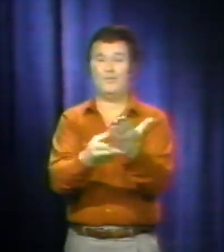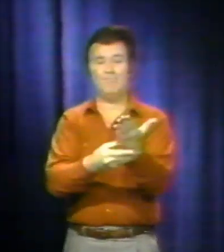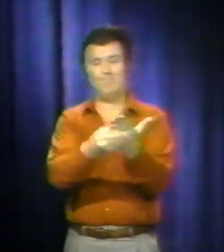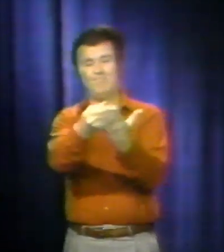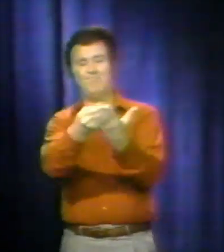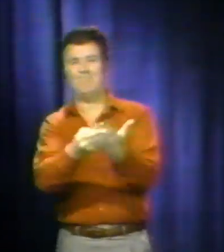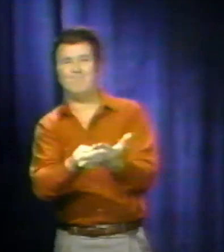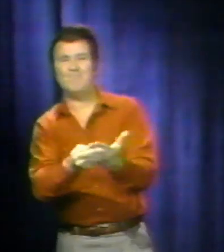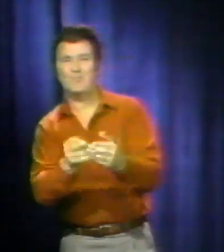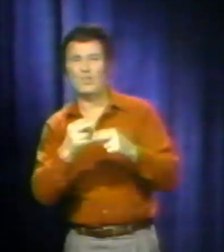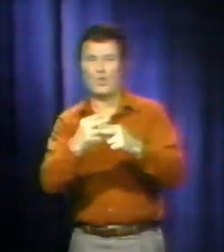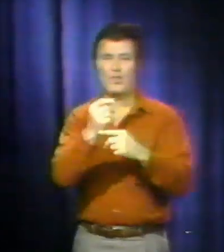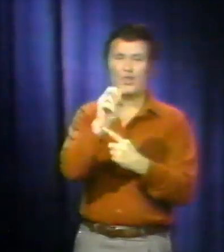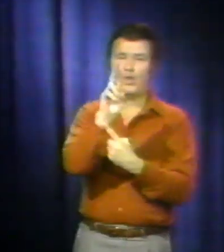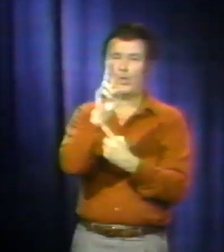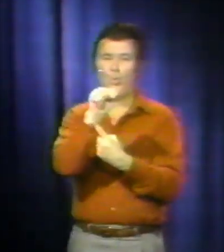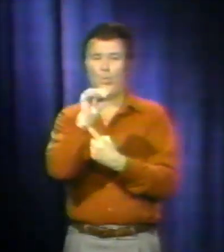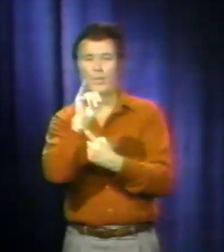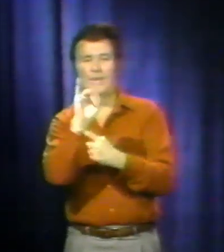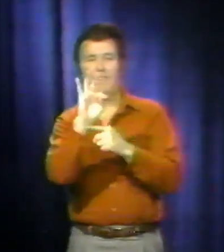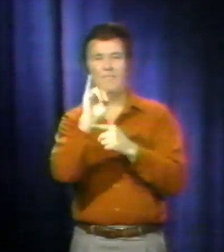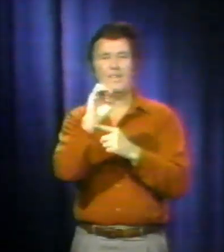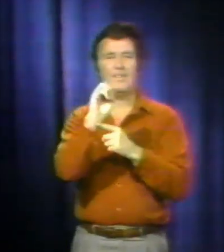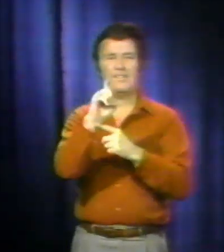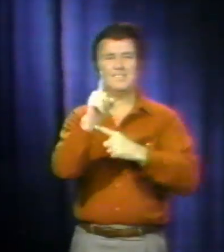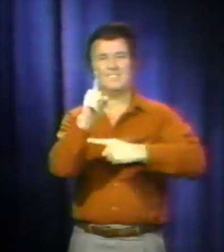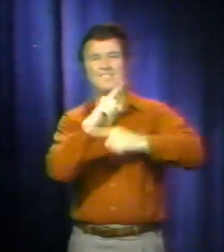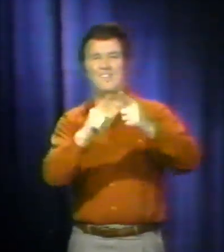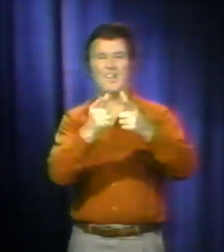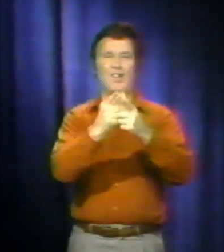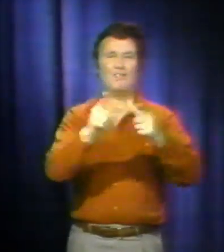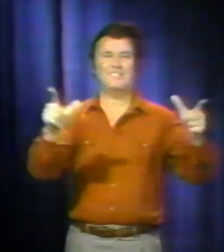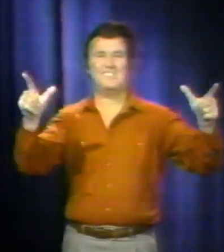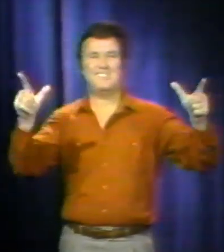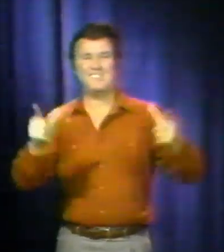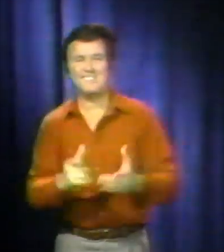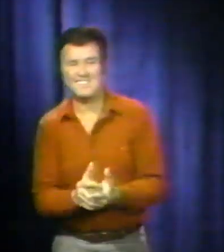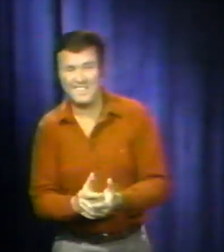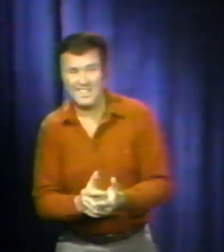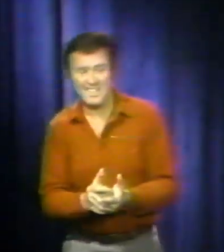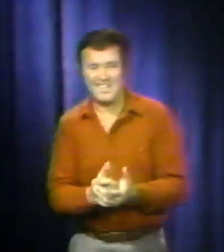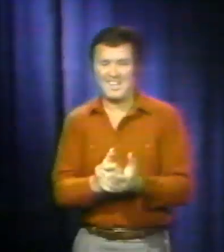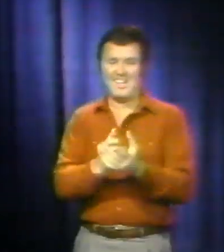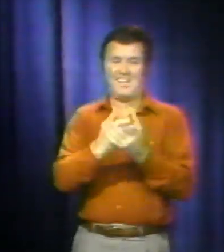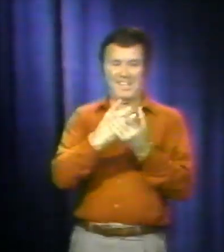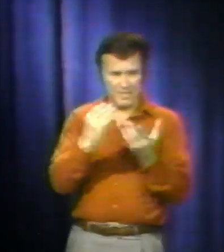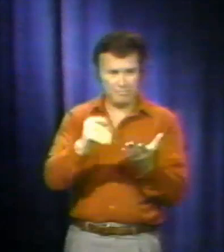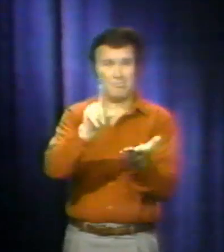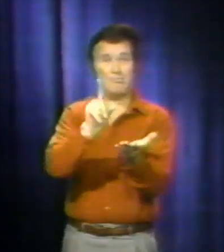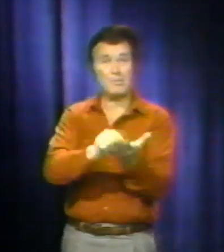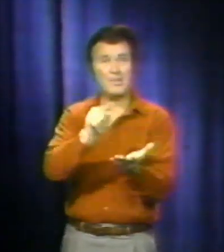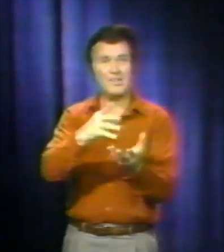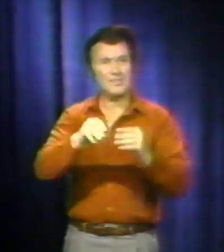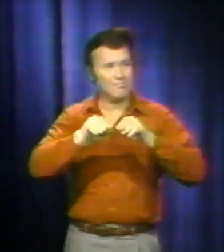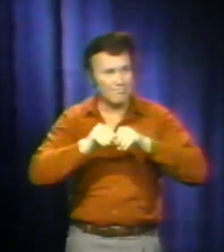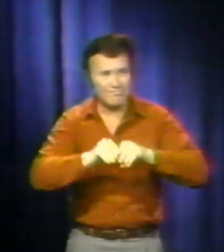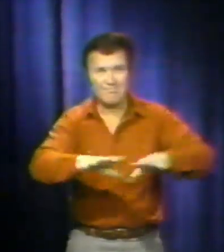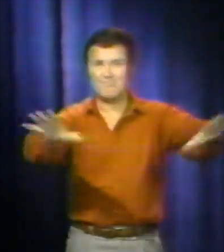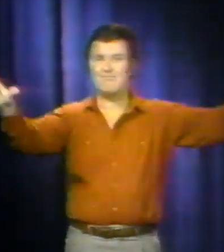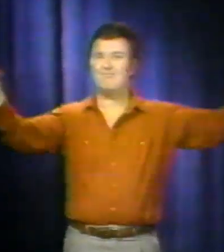Then they would have a new book called the Unified Sign Language. They would publish it and distribute